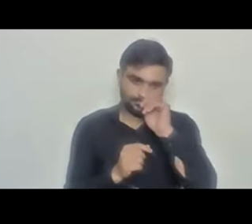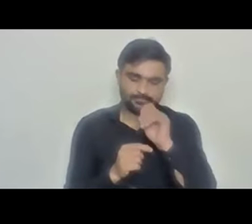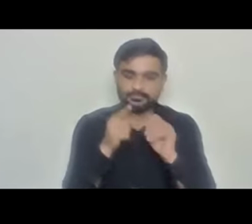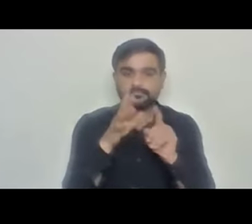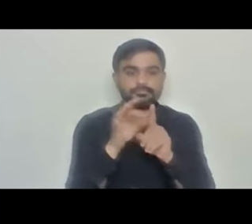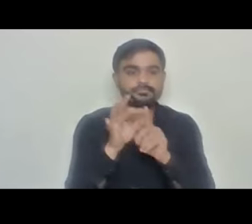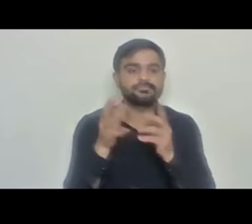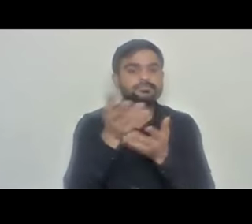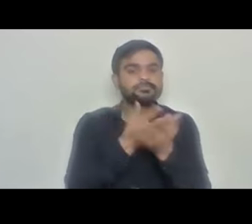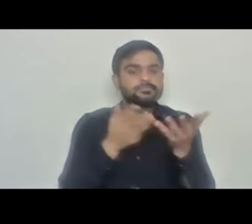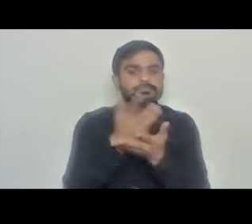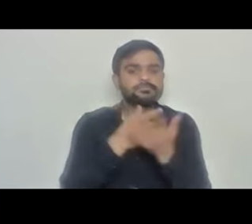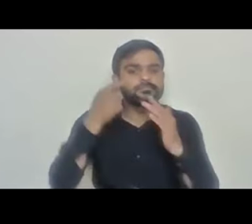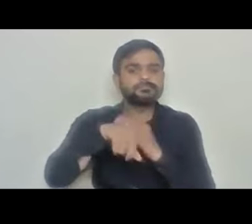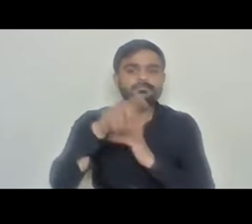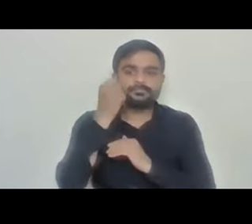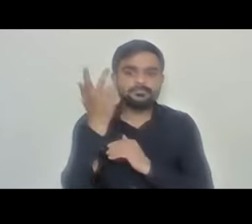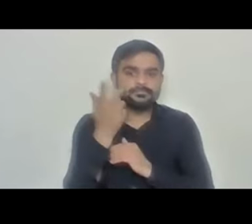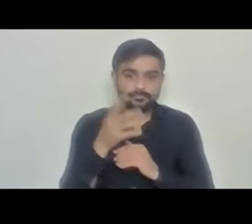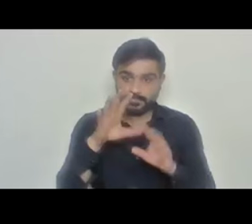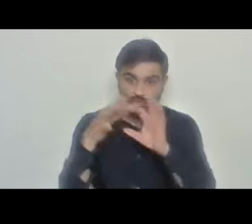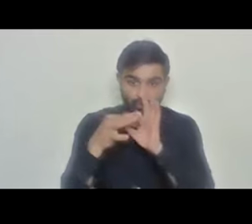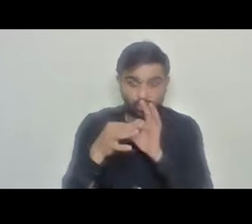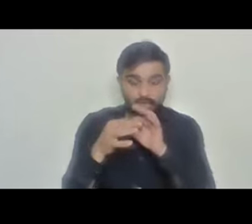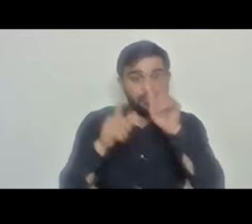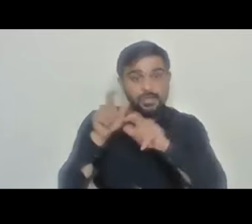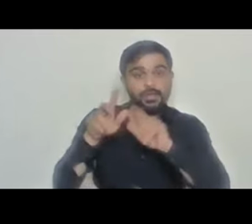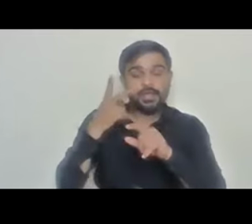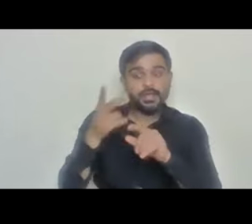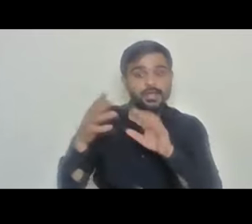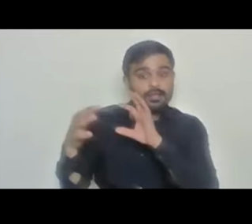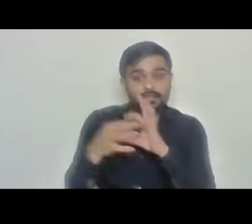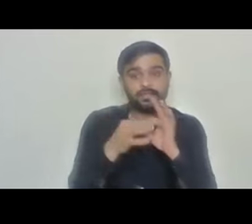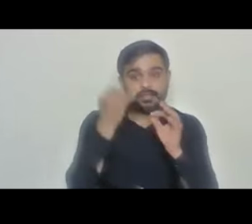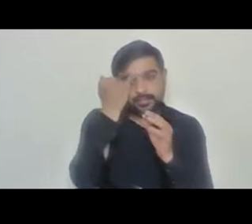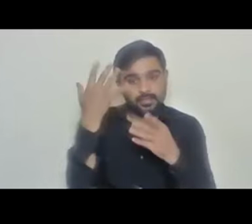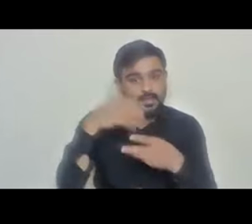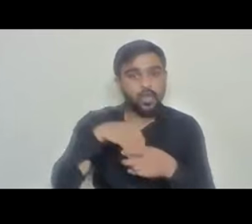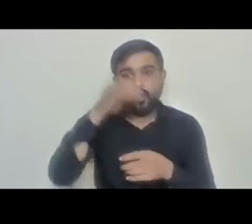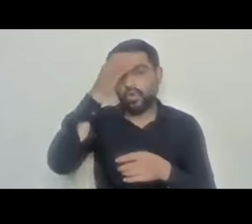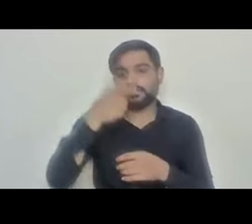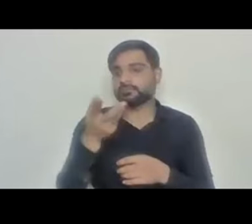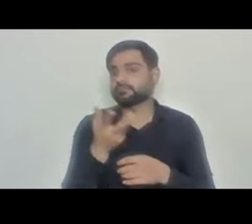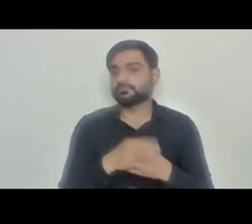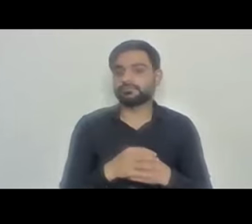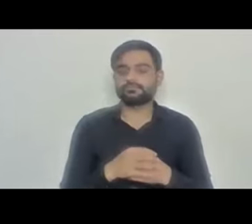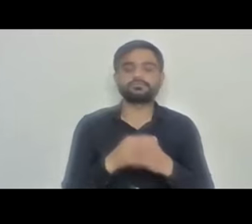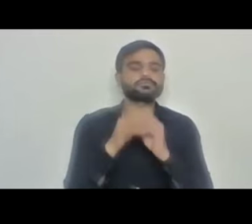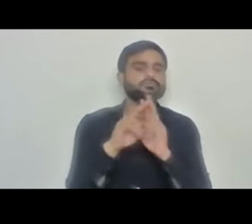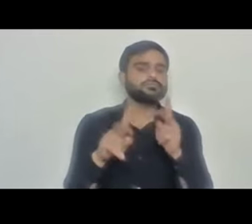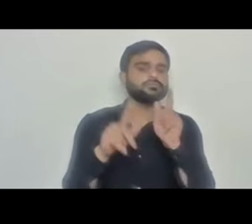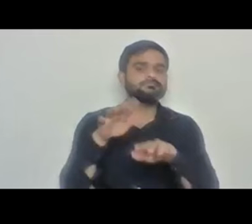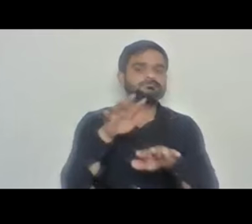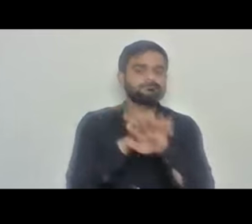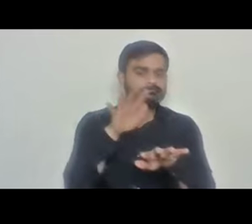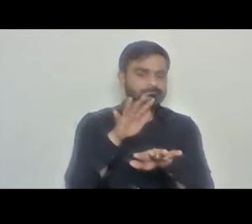of discussions, what understandings, what connotations people have regarding a certain idea or concept. It's usually abstract,